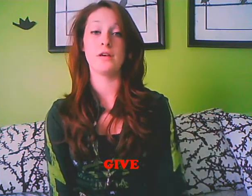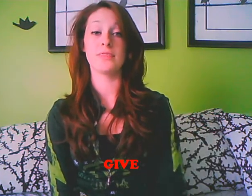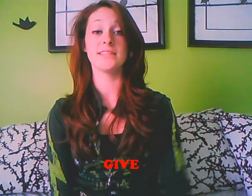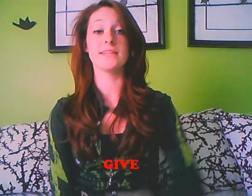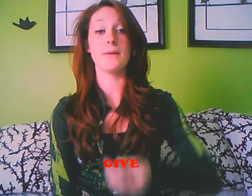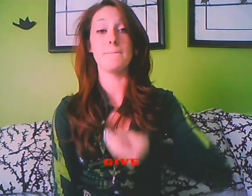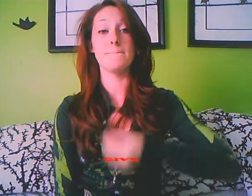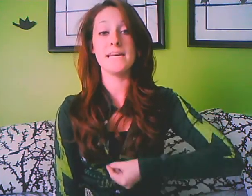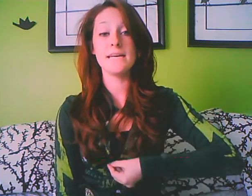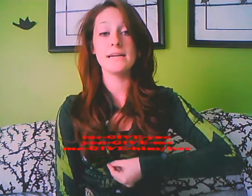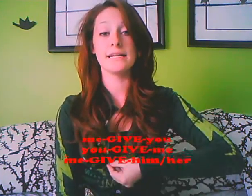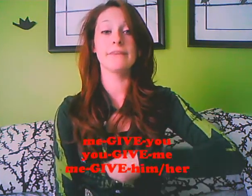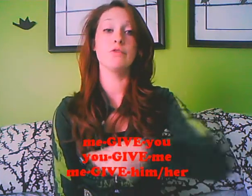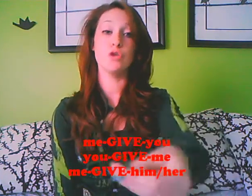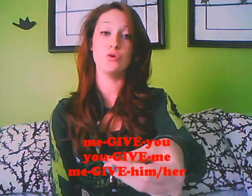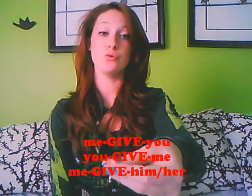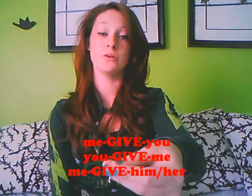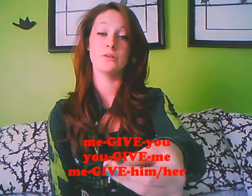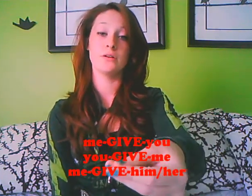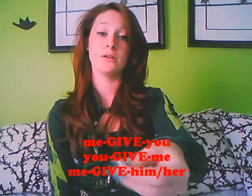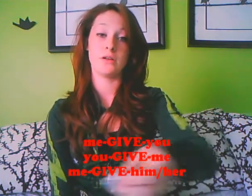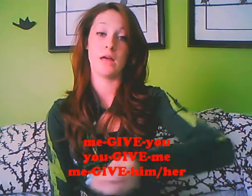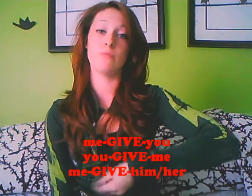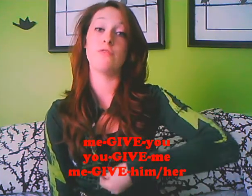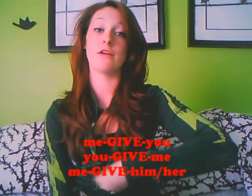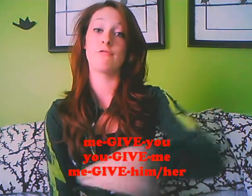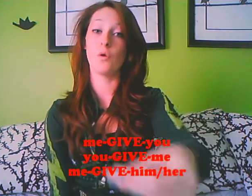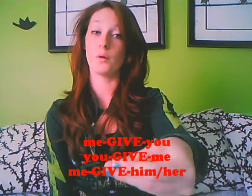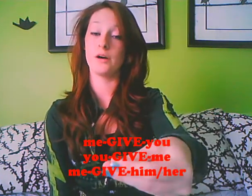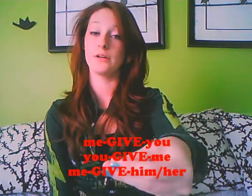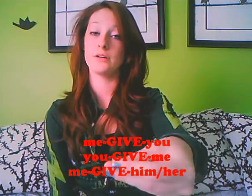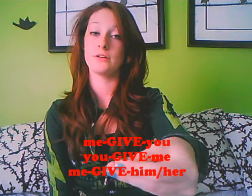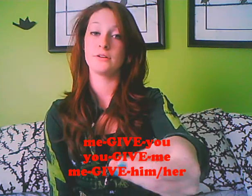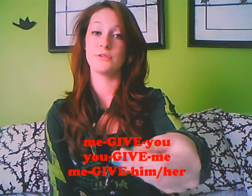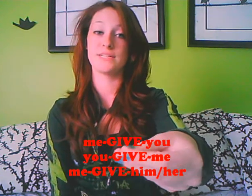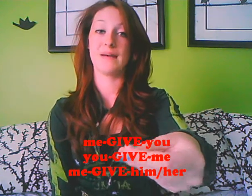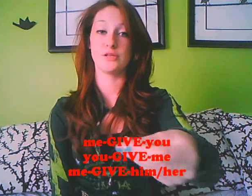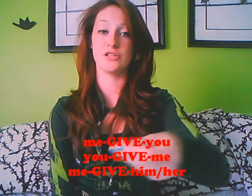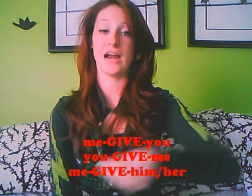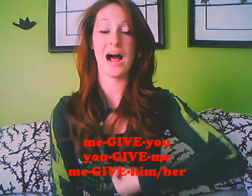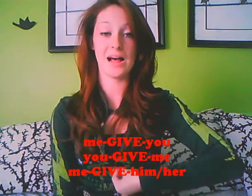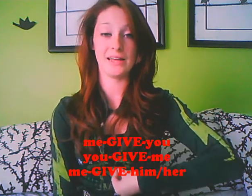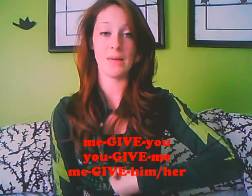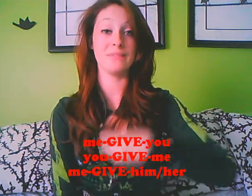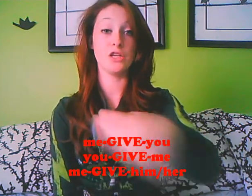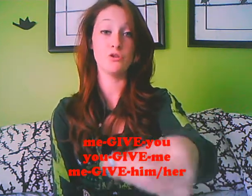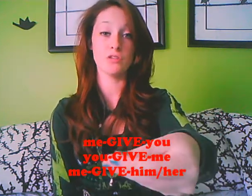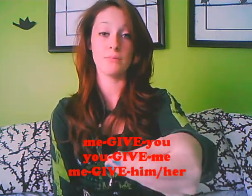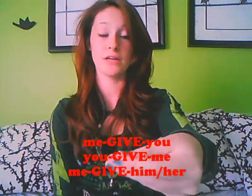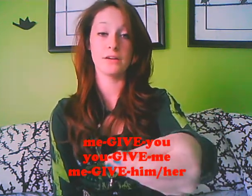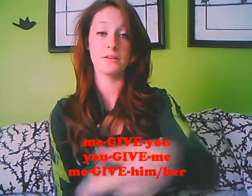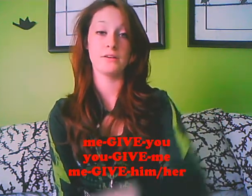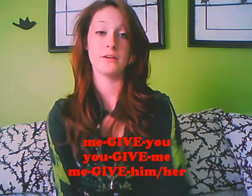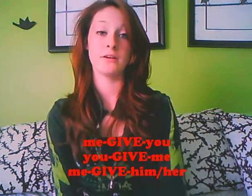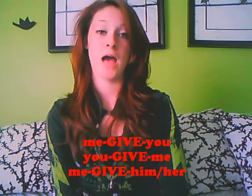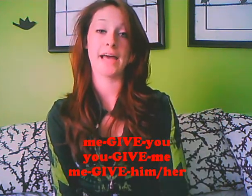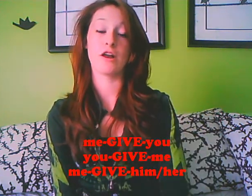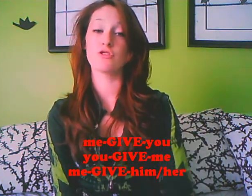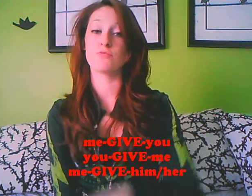This is me give you. I'm moving it forward to establish that I am giving you something. I can also move